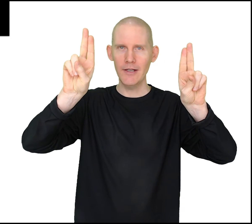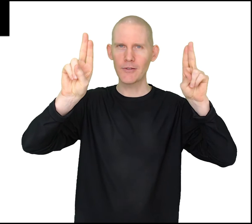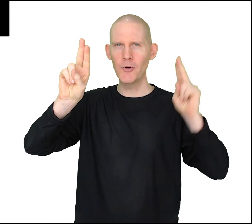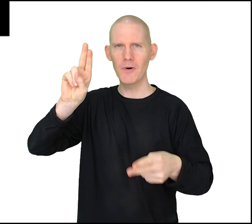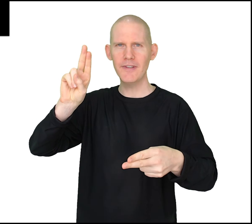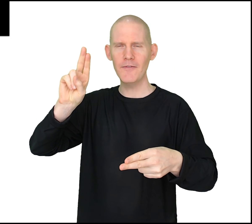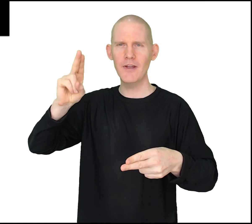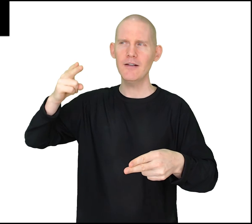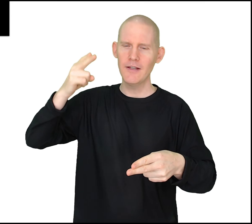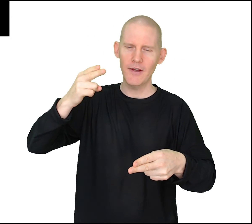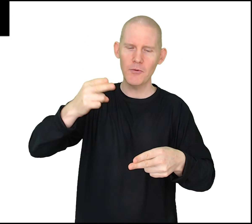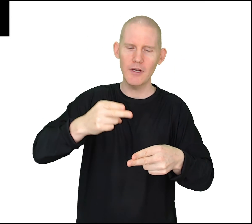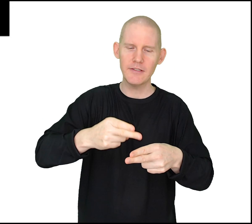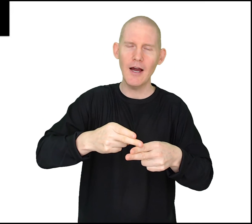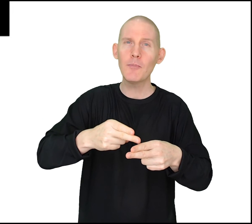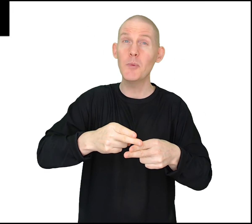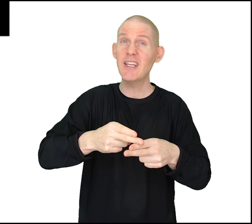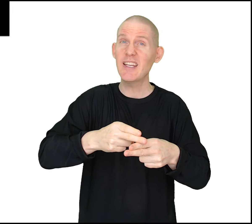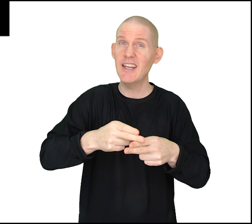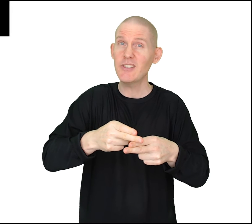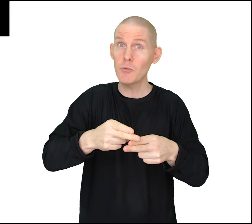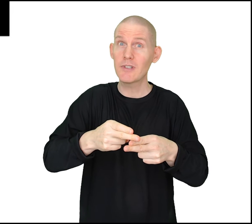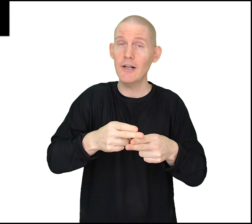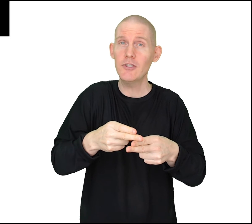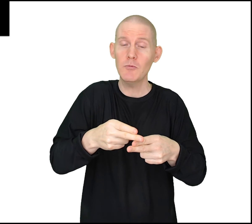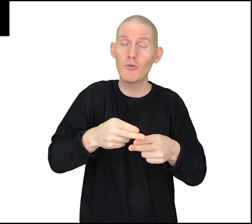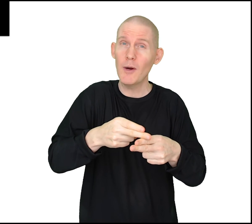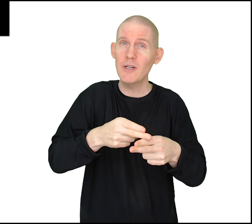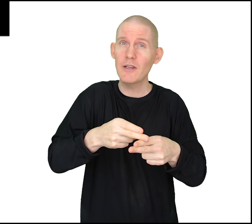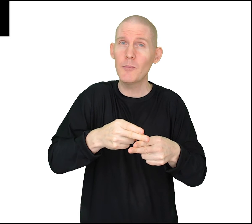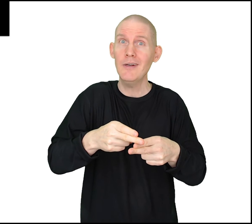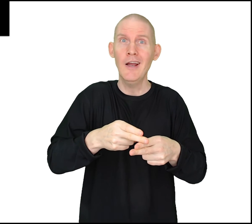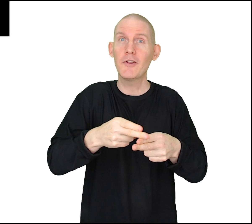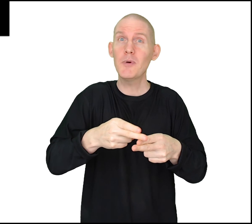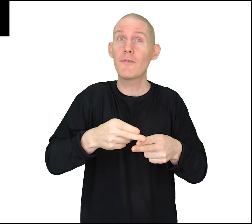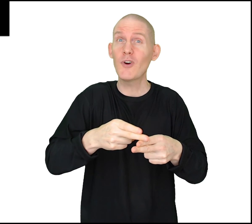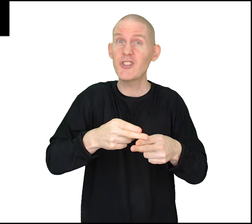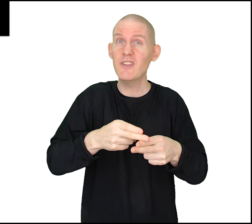put one down there, the other one on top. We're making connection. We're touching. We're rubbing a little bit of friction there.